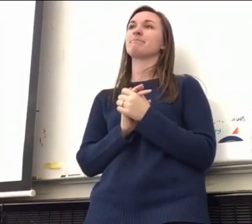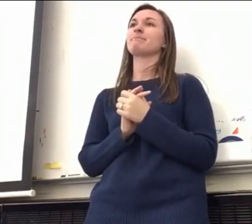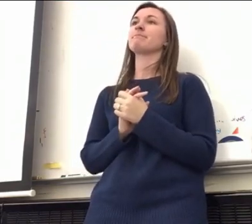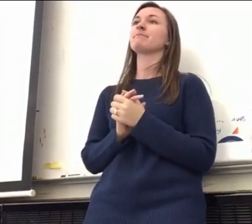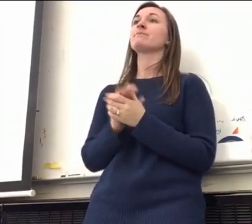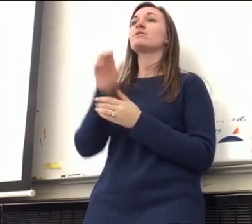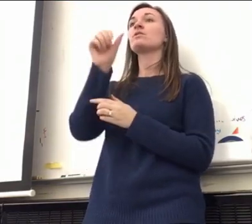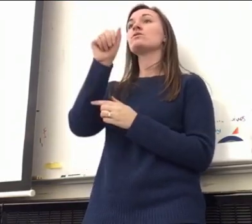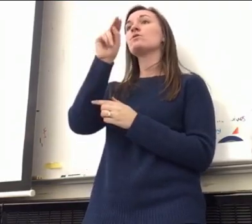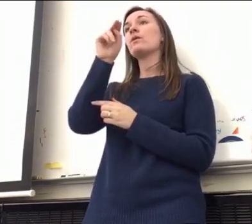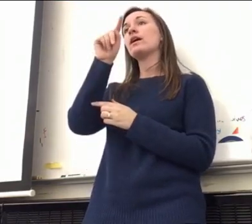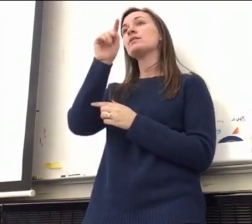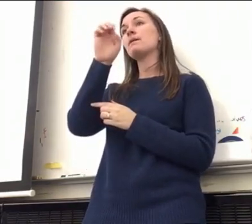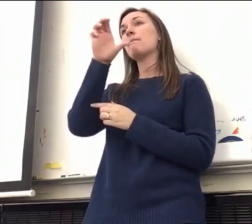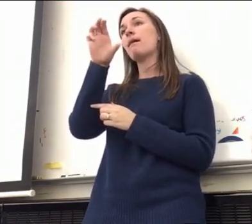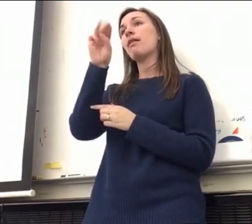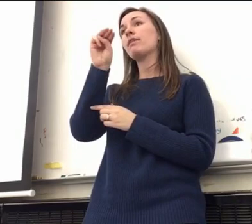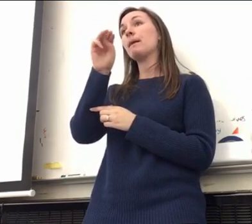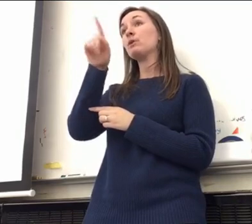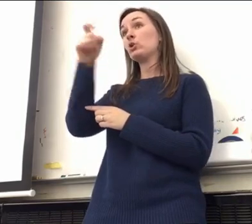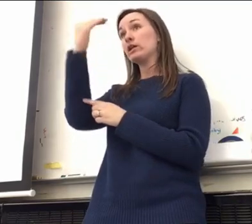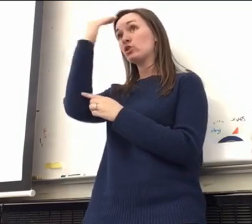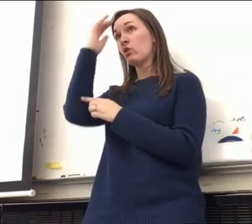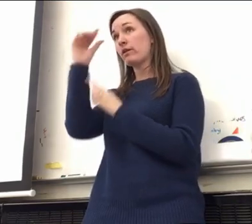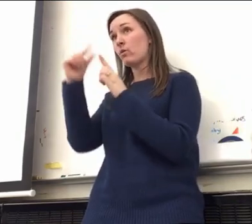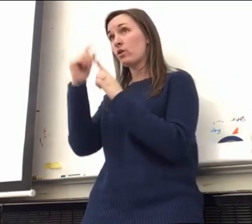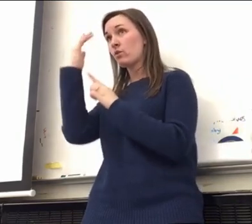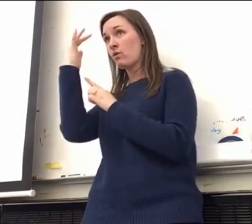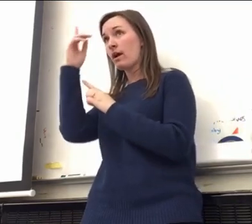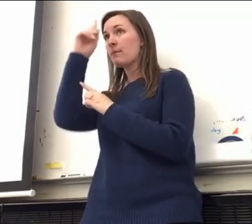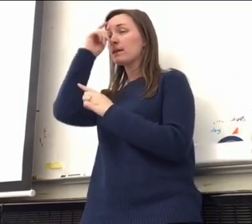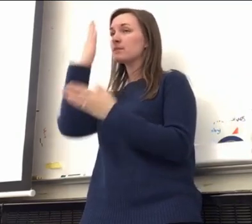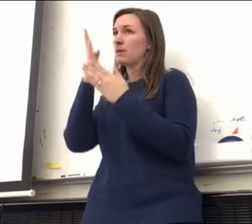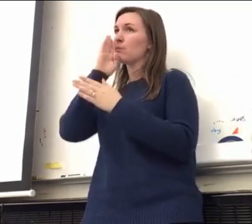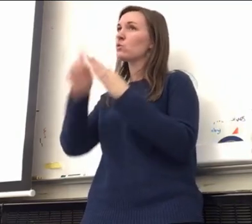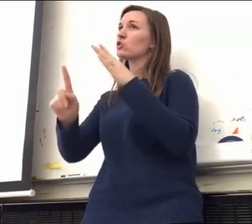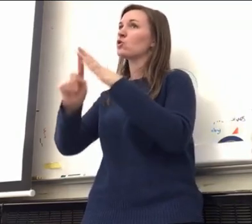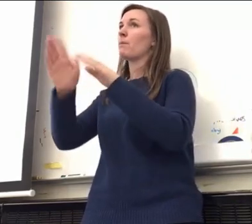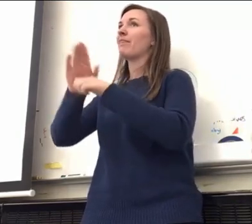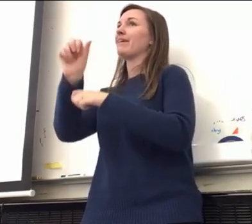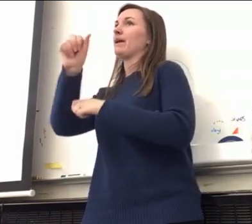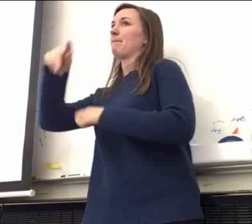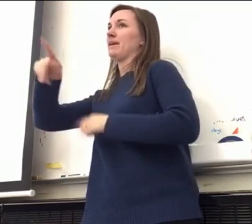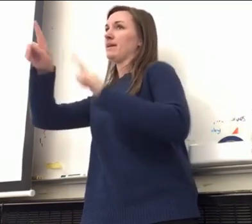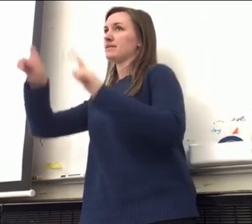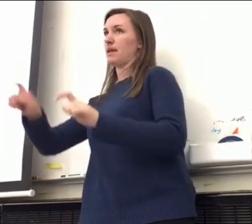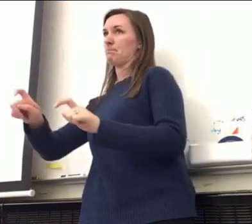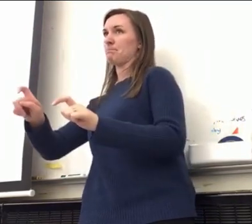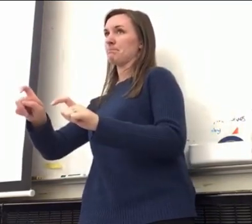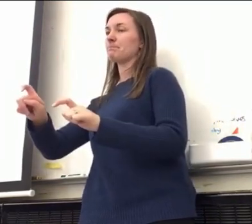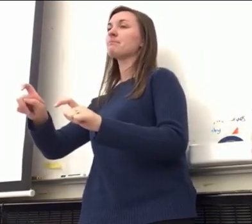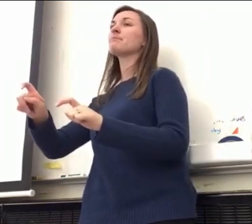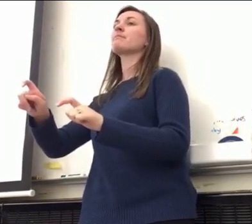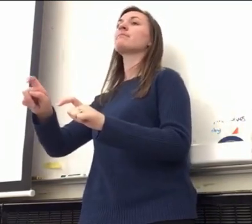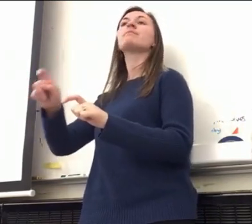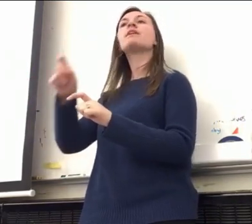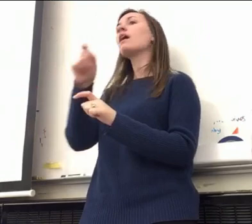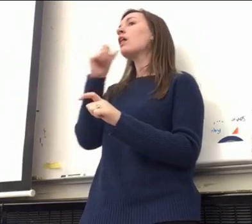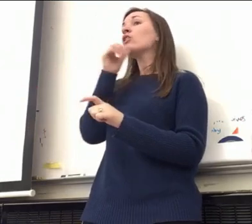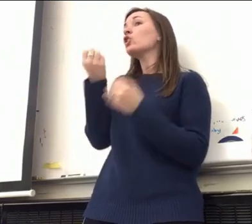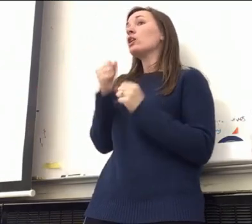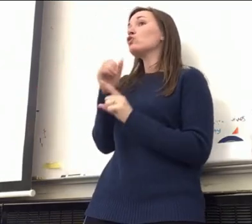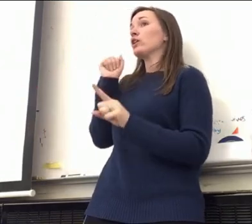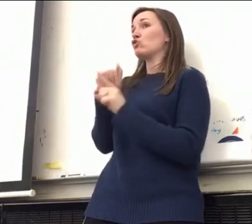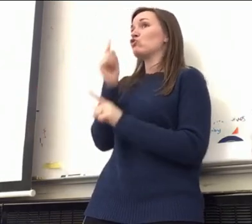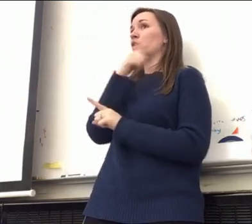Now, antebellum, the reason you need to know this word is because this word might come up on the AP exam. And it's not that they're trying to trick you,